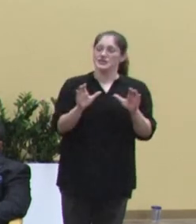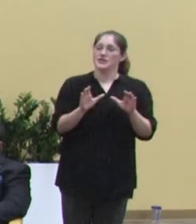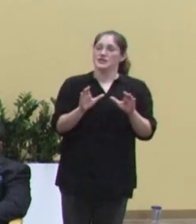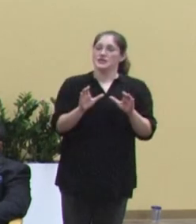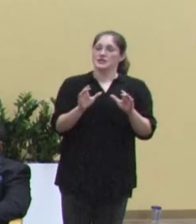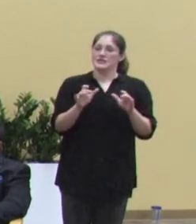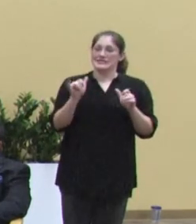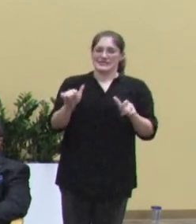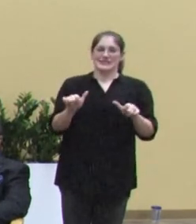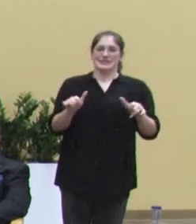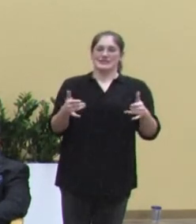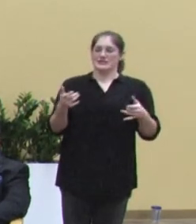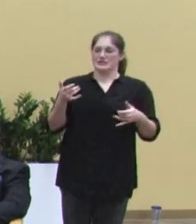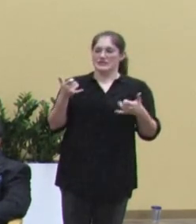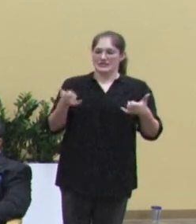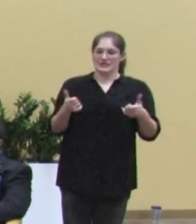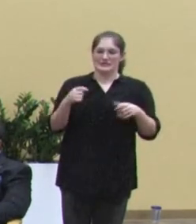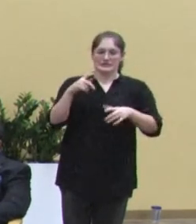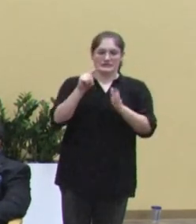Rushmore.